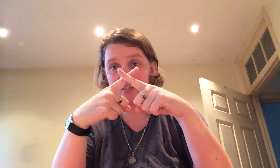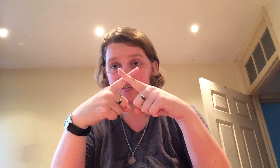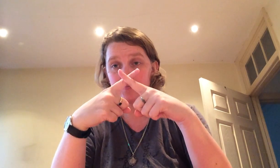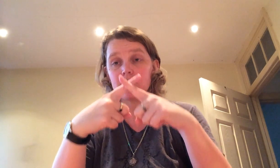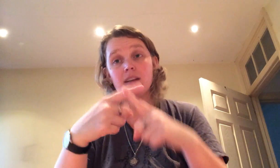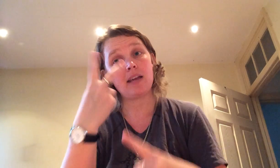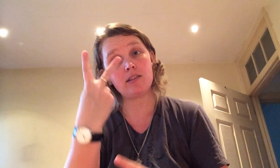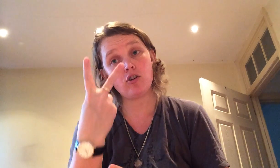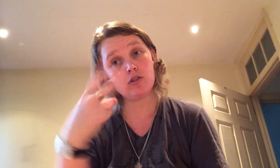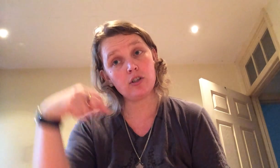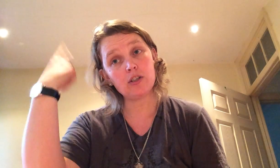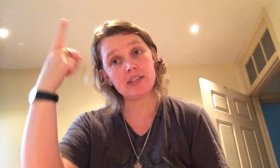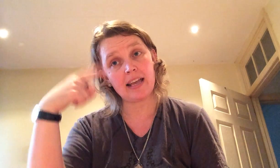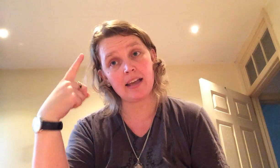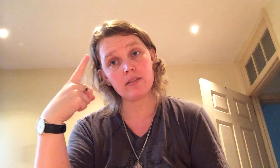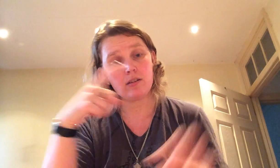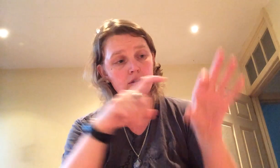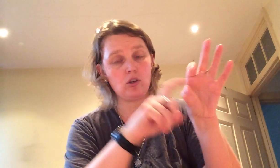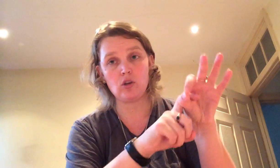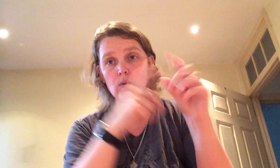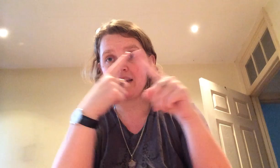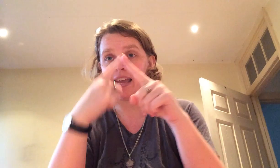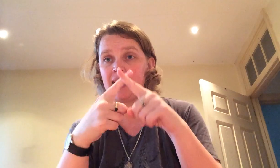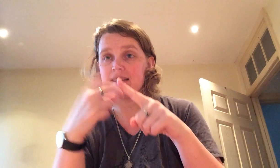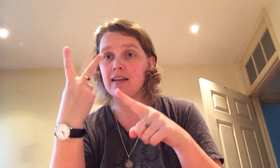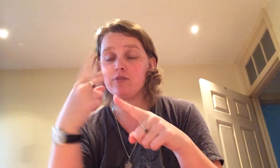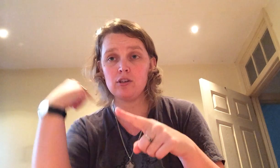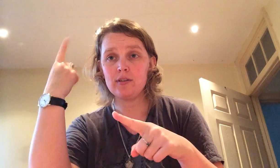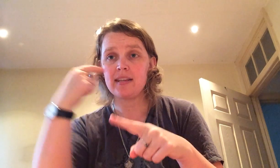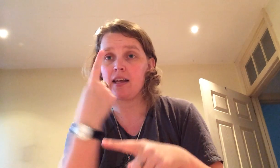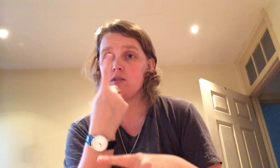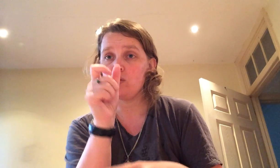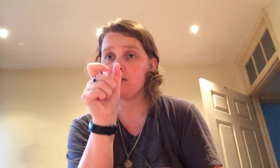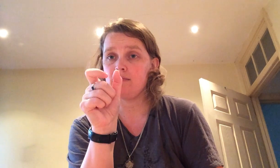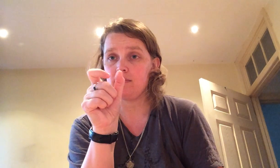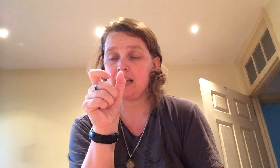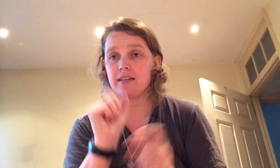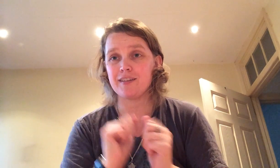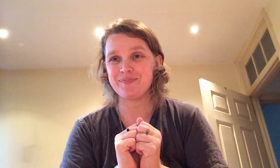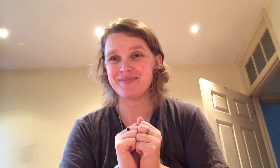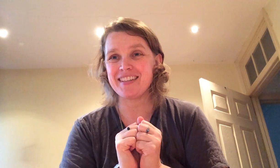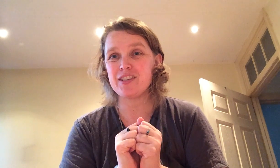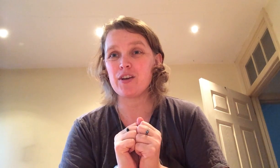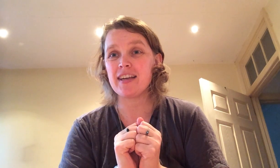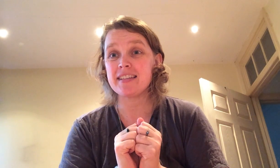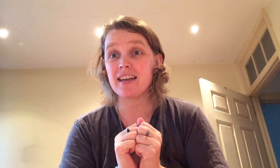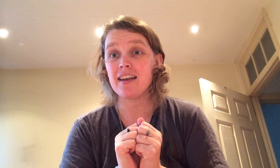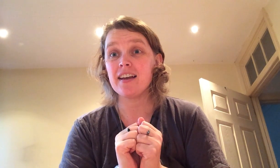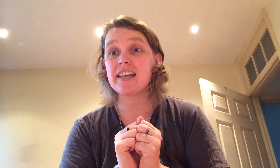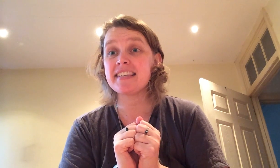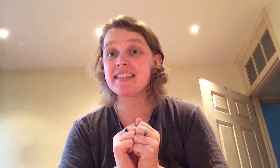X, that's got 2 sounds because Q and X have 2 sounds, 1 letter. So it's a X.